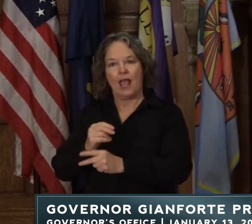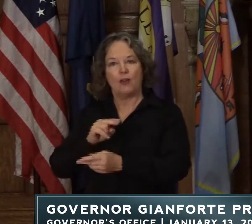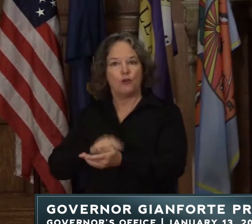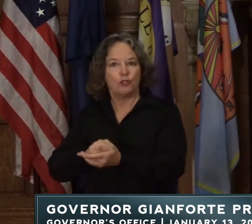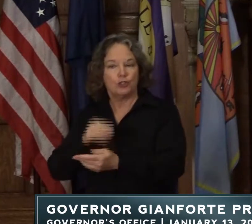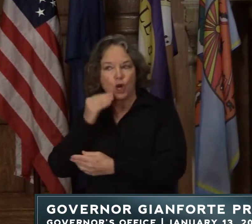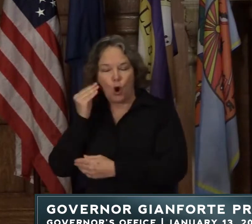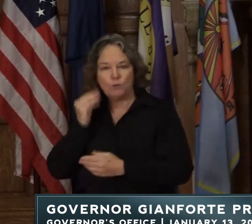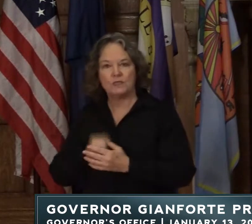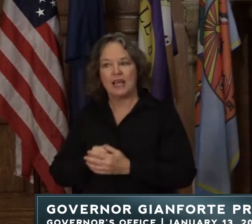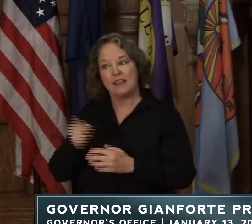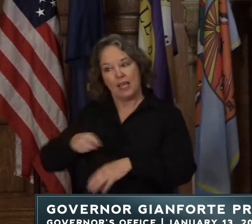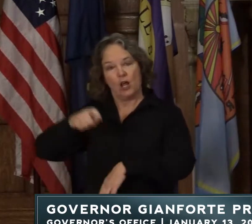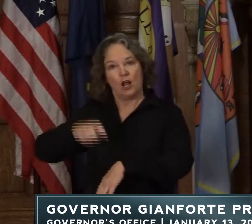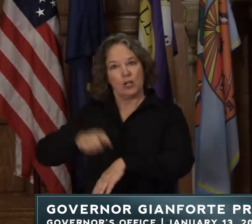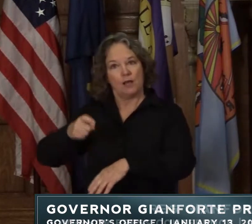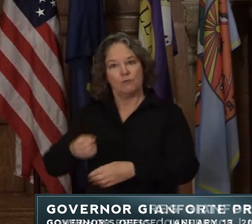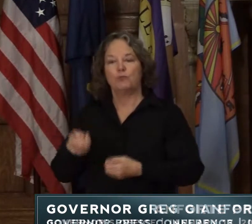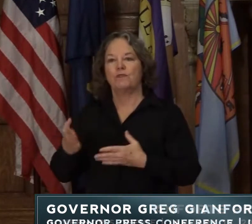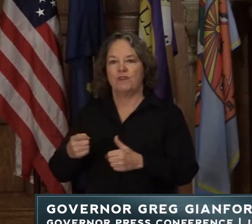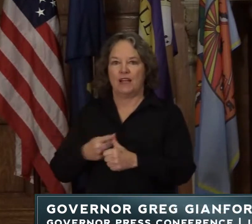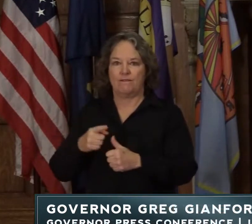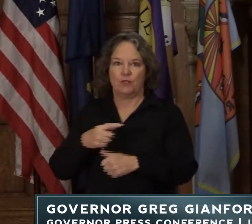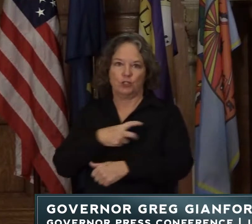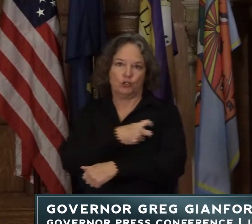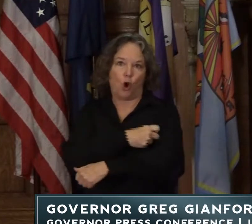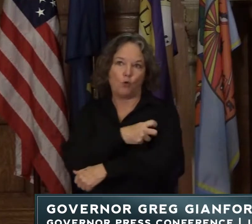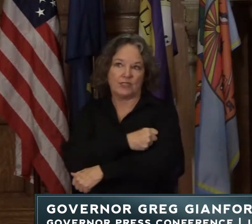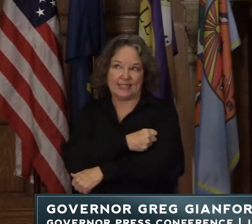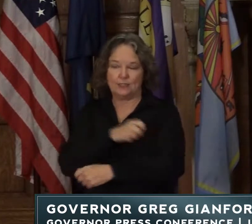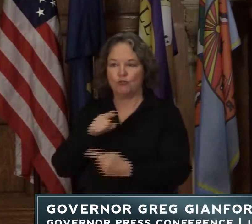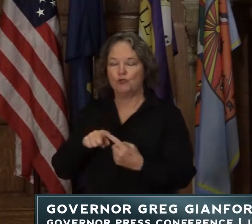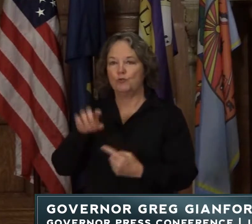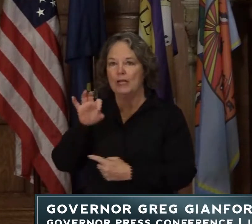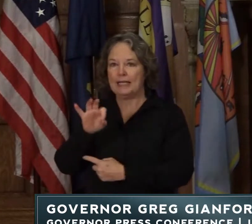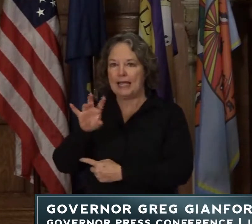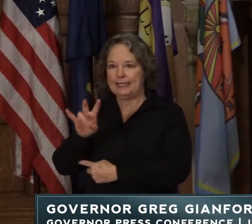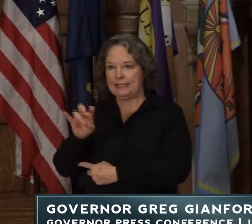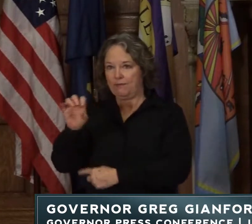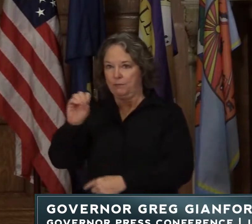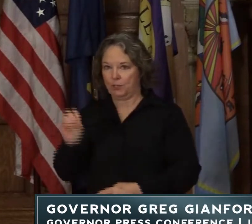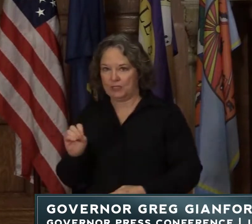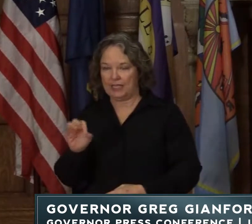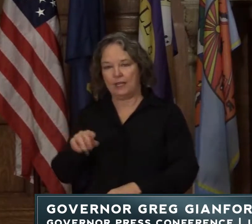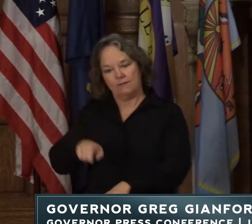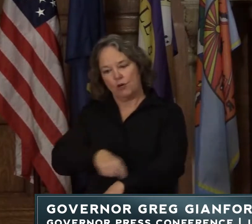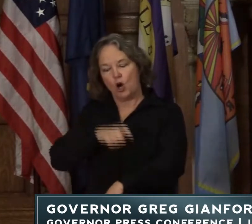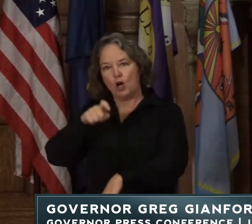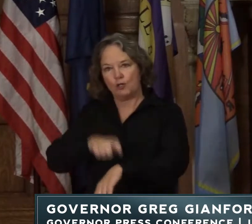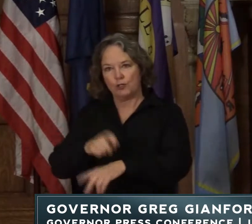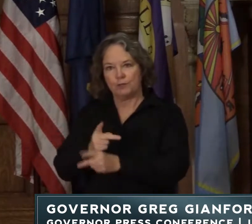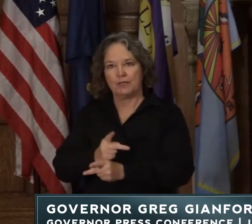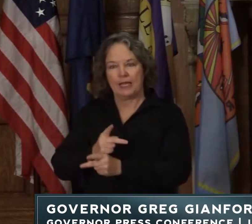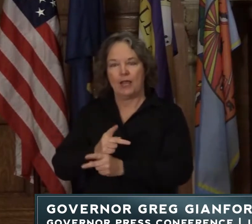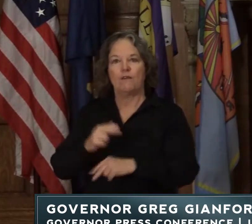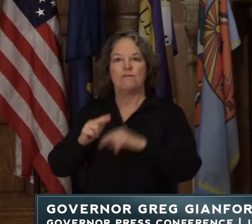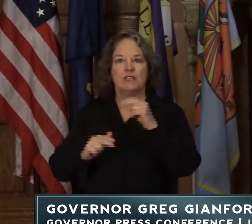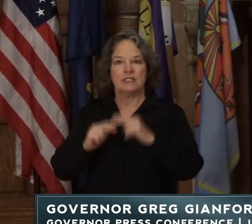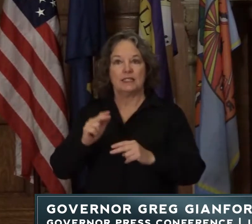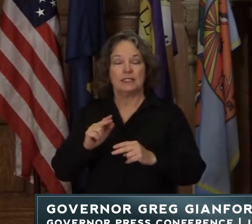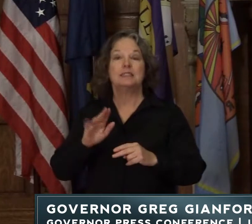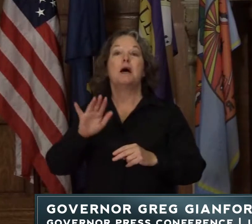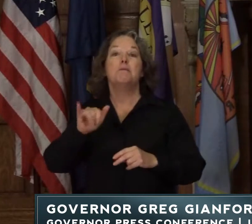on target to provide first doses of vaccine to 97% of long-term care facilities by